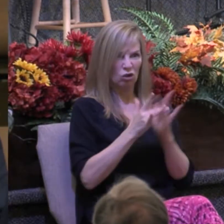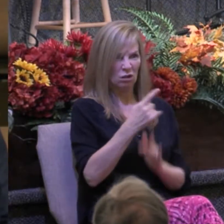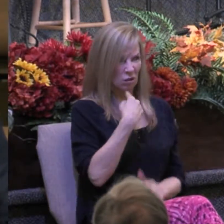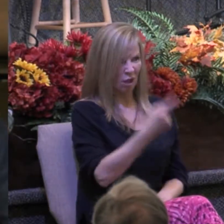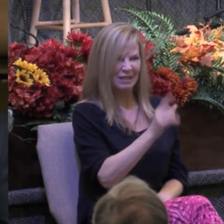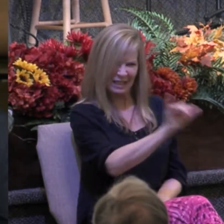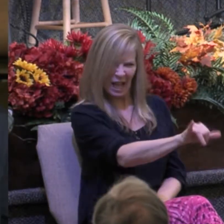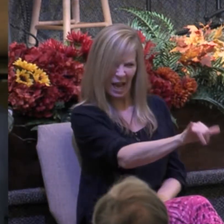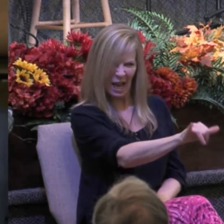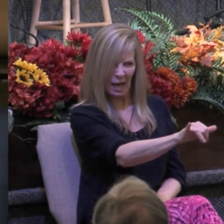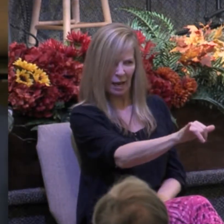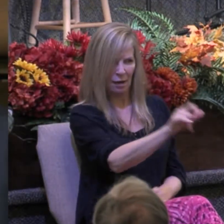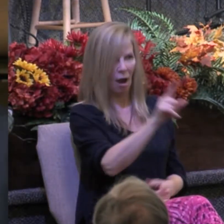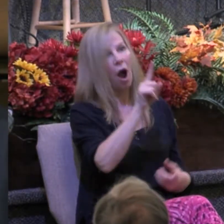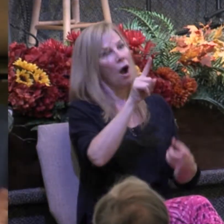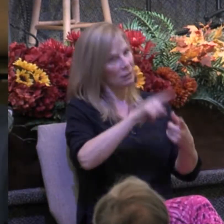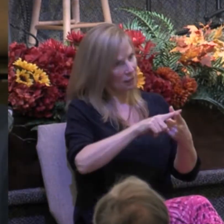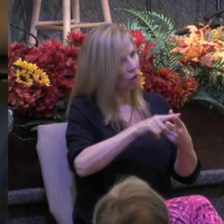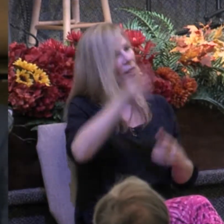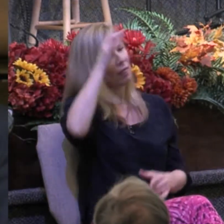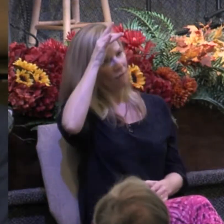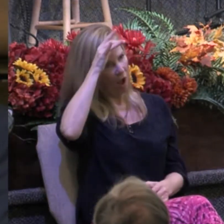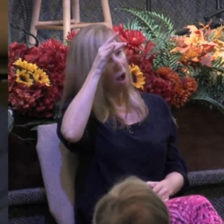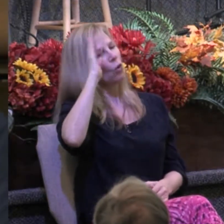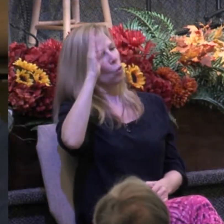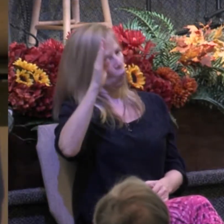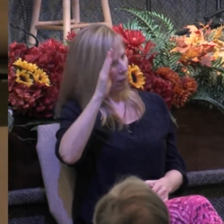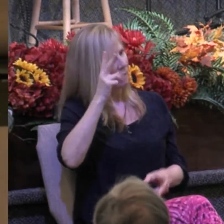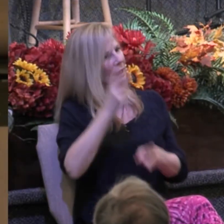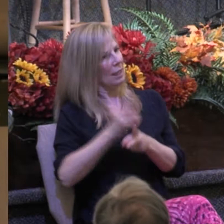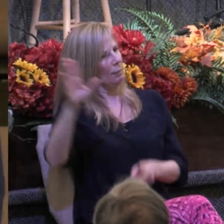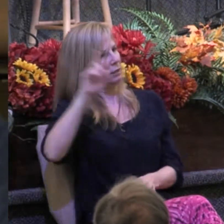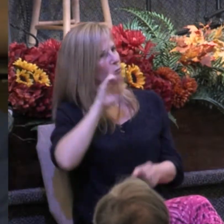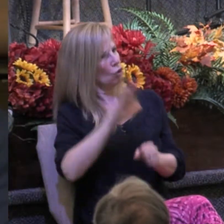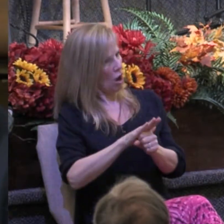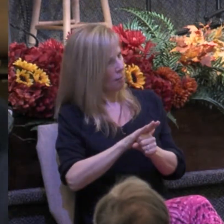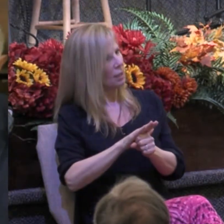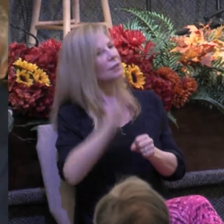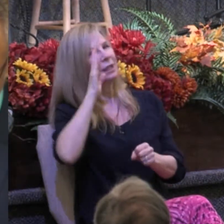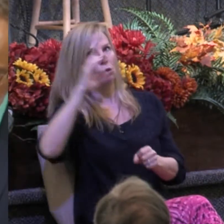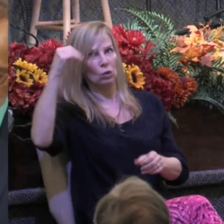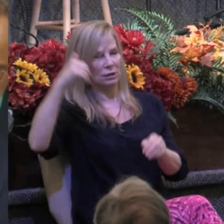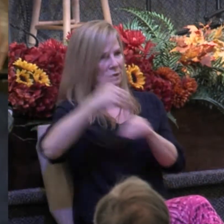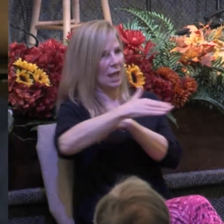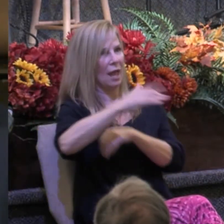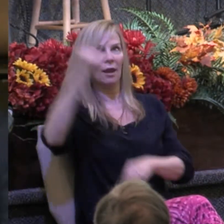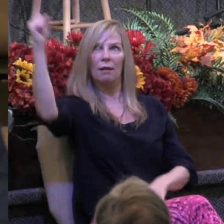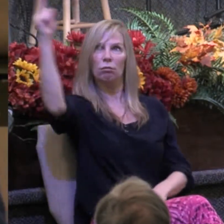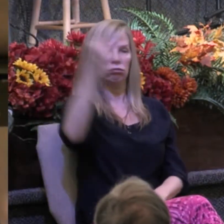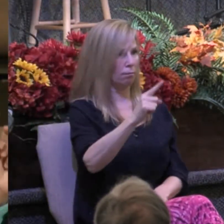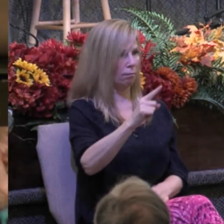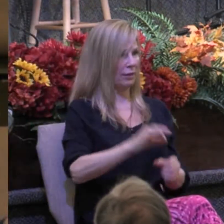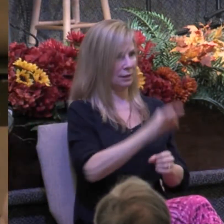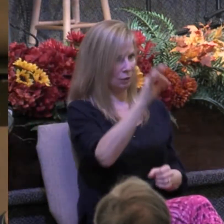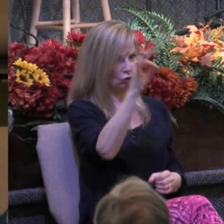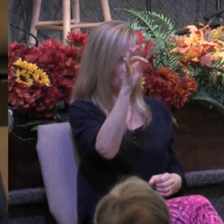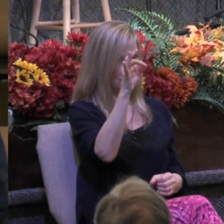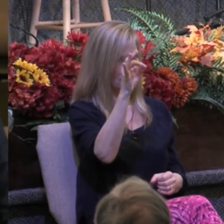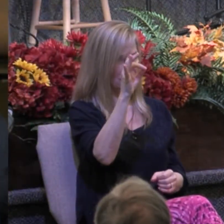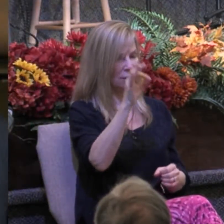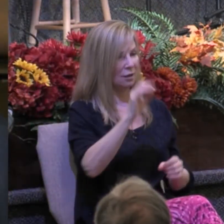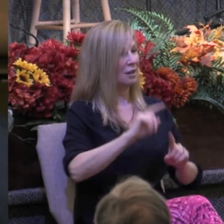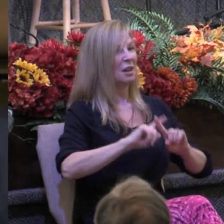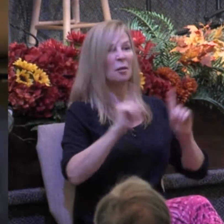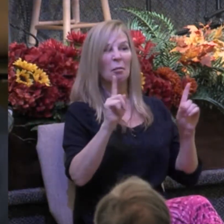to just stay put until the Father fulfilled his promise to them to send the Holy Spirit. However, in the